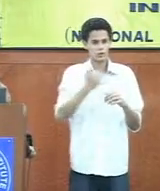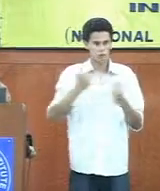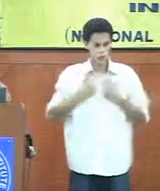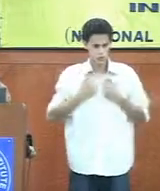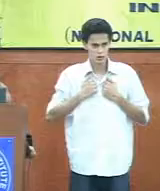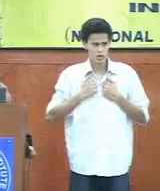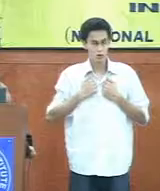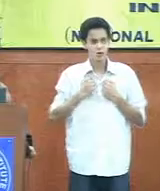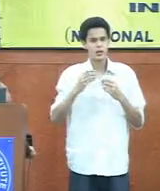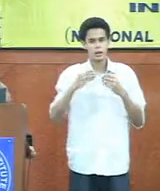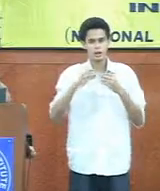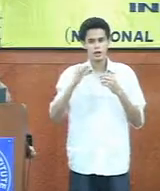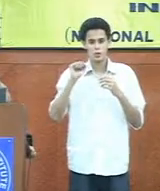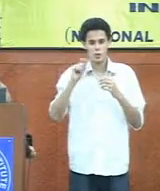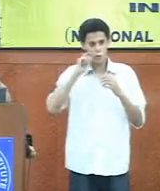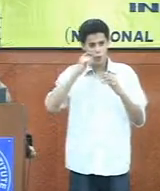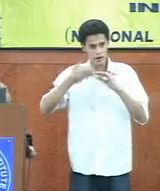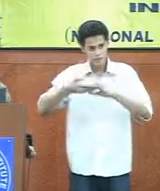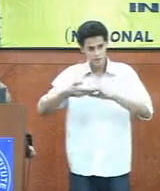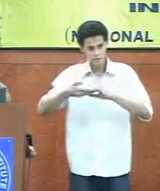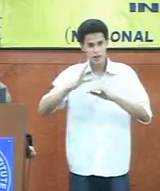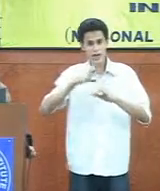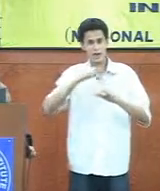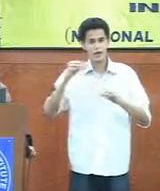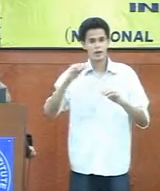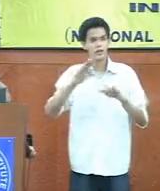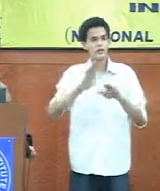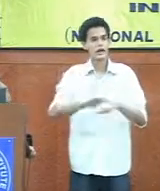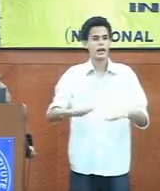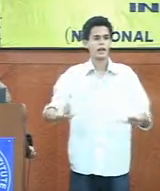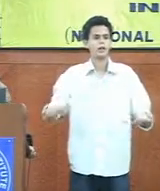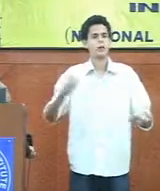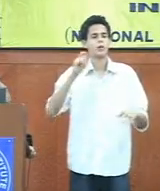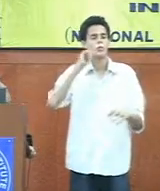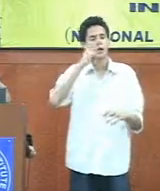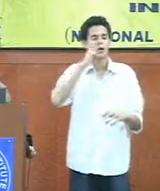go to their wife and their children.